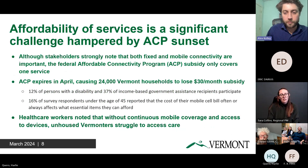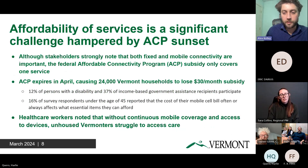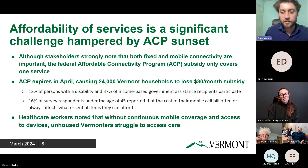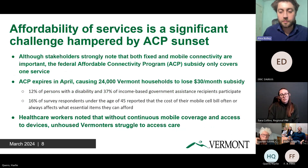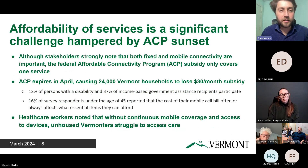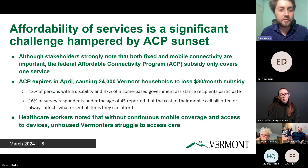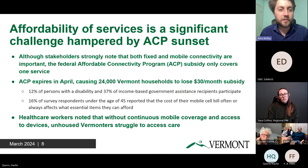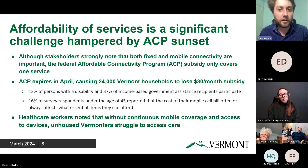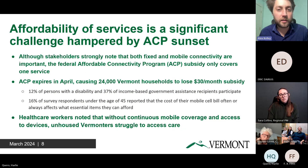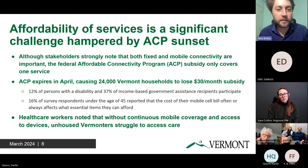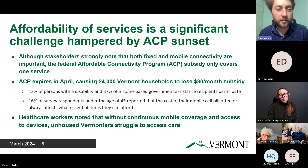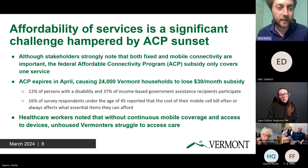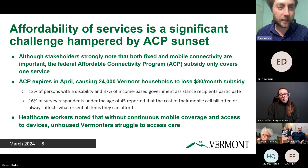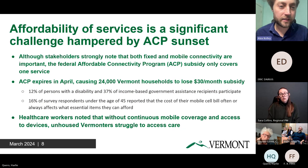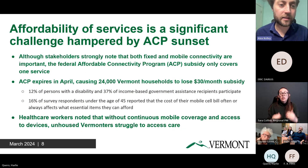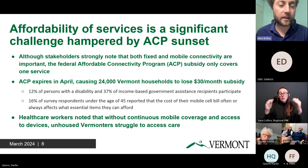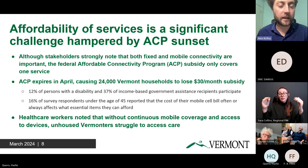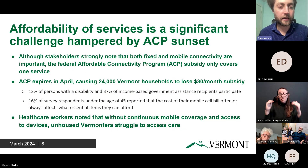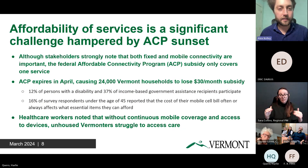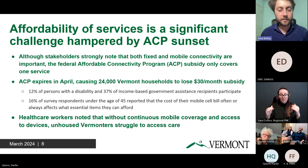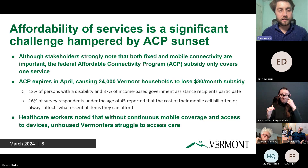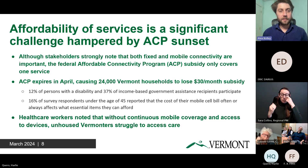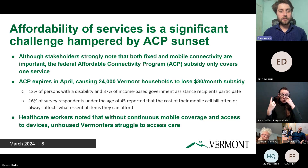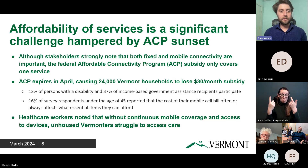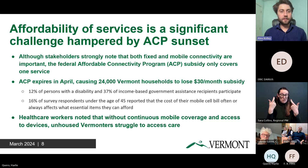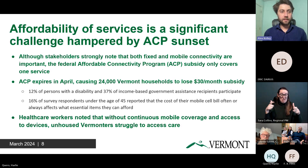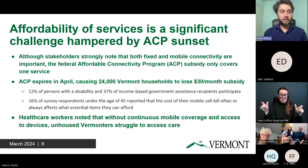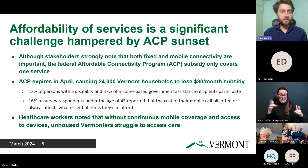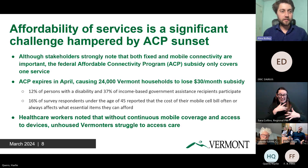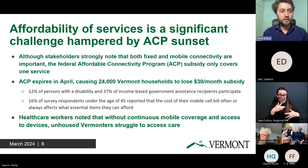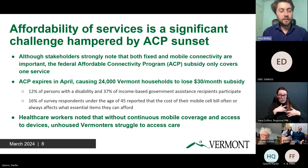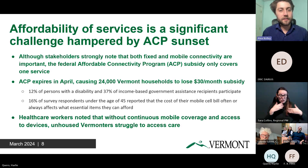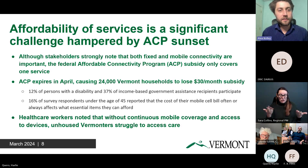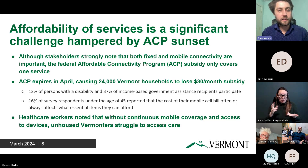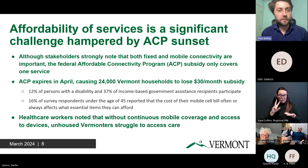So affordability is a big concern in the state, and